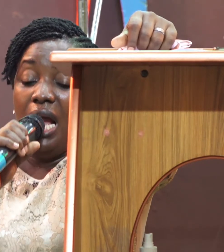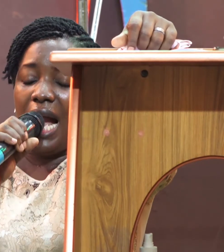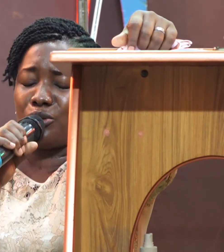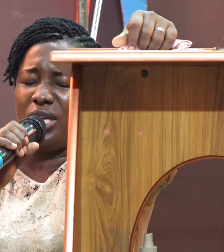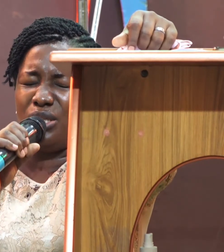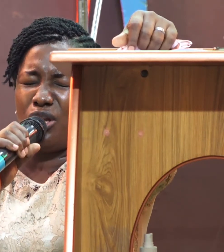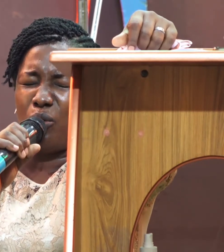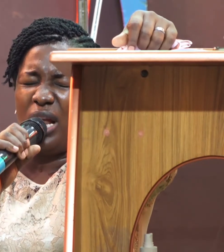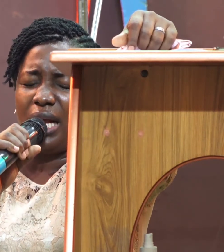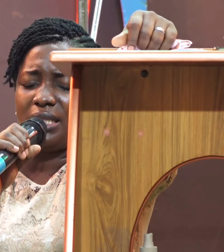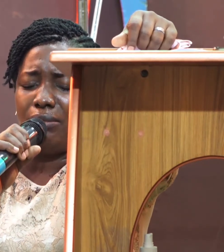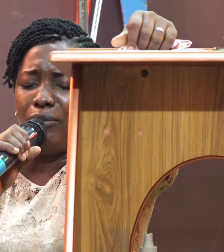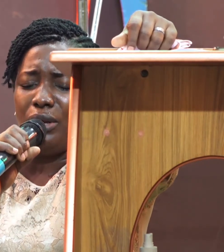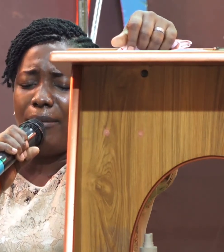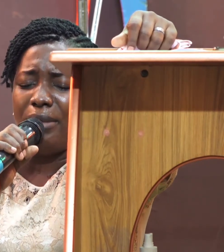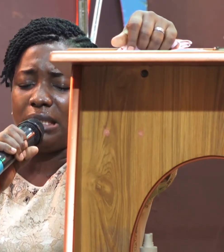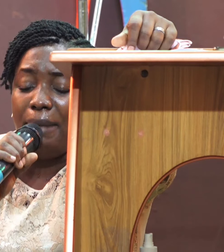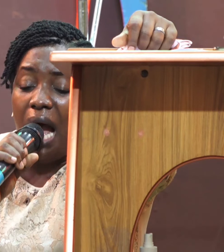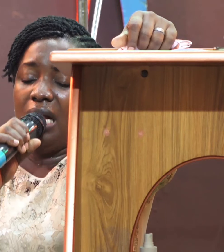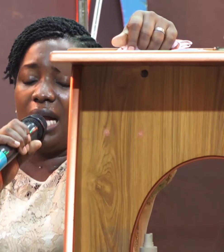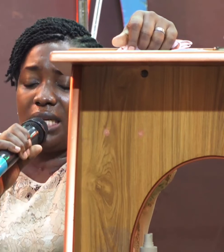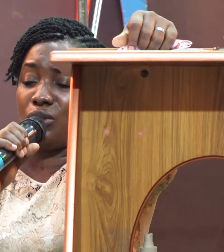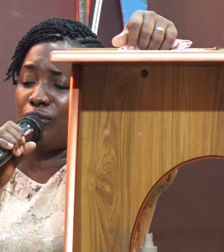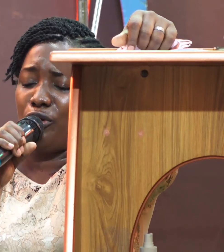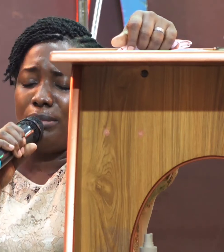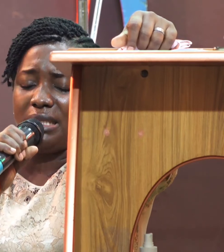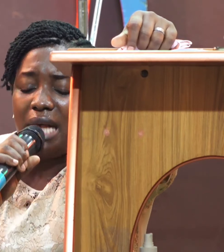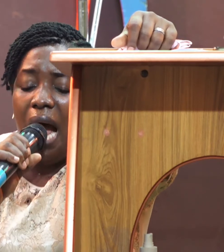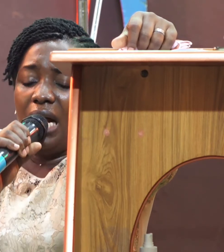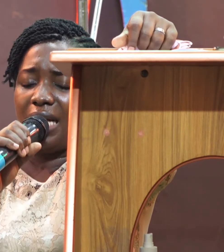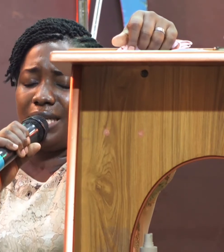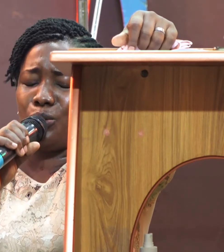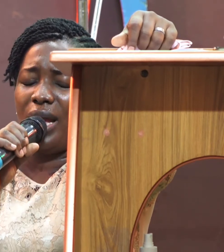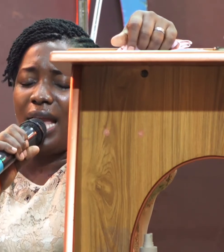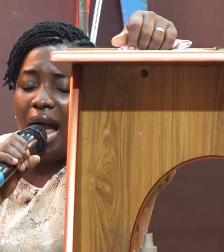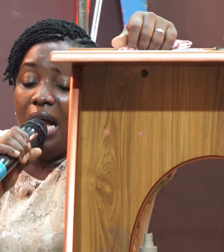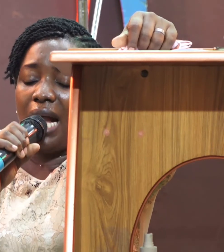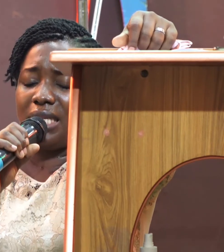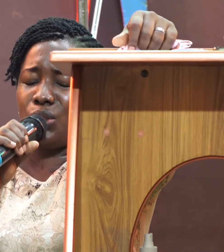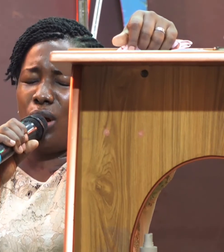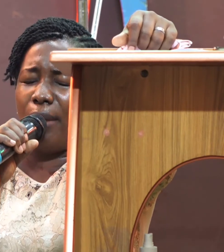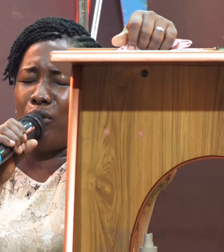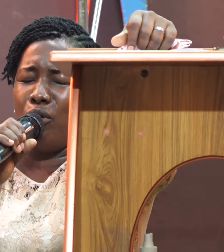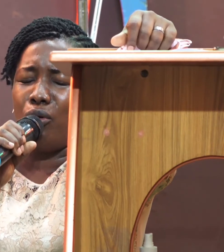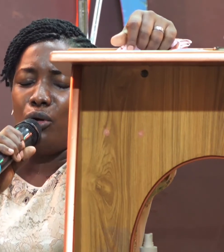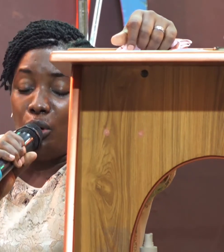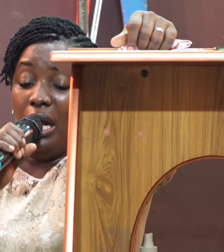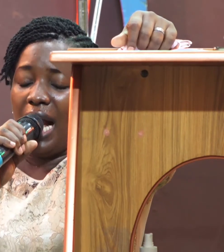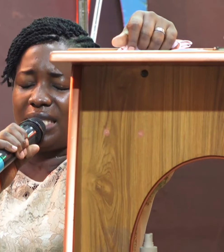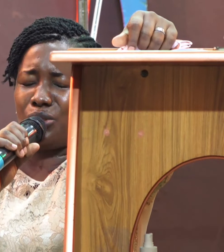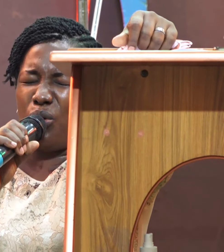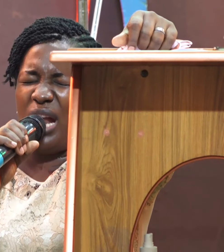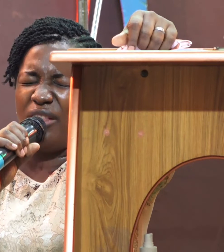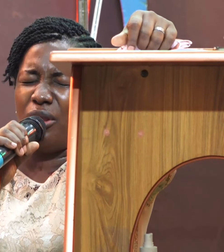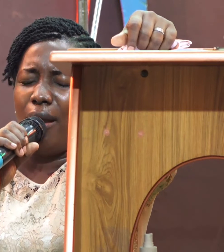gyaffe nga tuyinza okuleka ekibi munda mu mitima nga tetukifulumiza nga tetugeya nga tetukola bukuukuulu